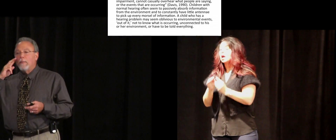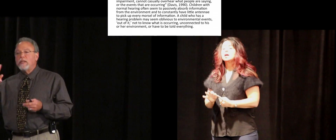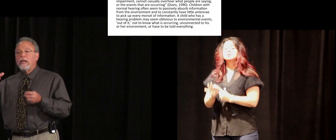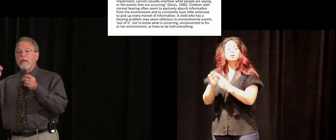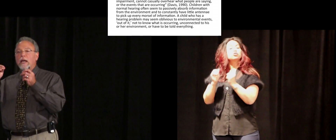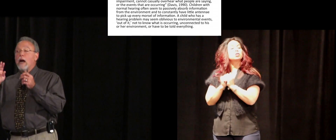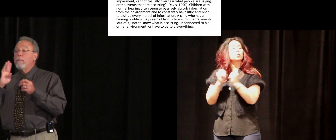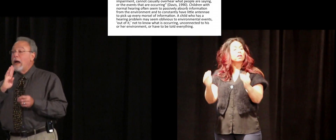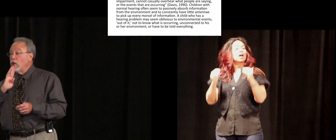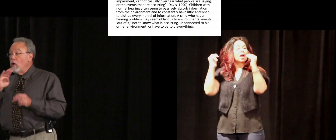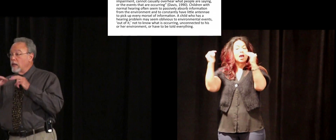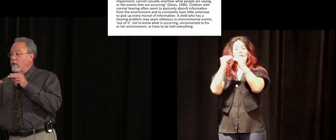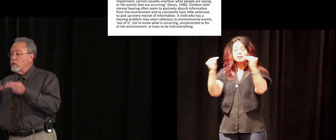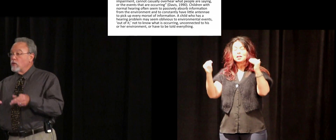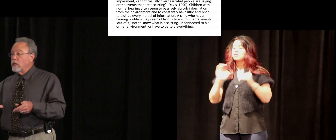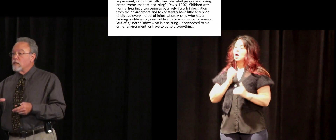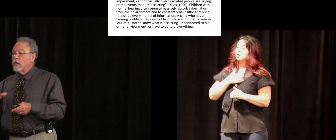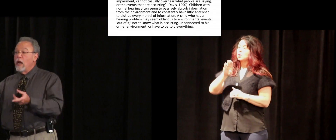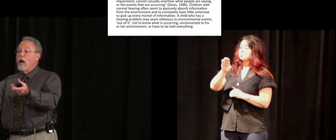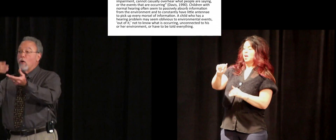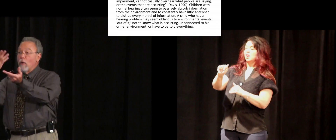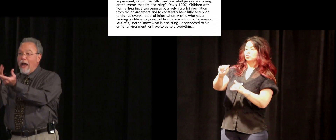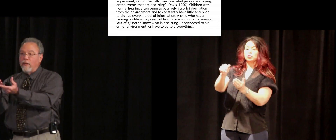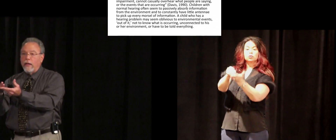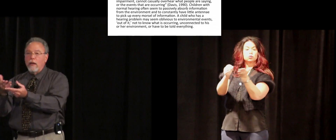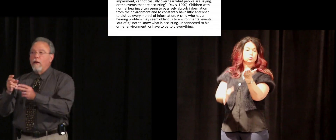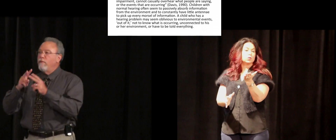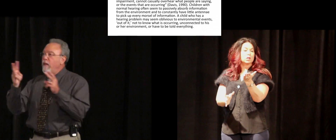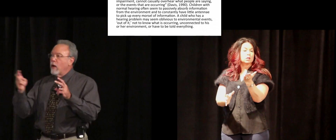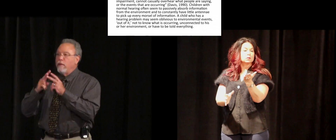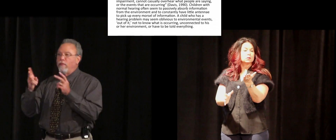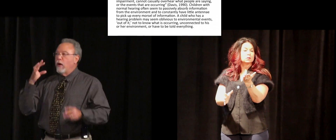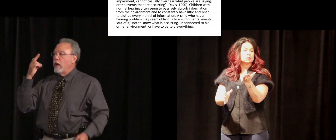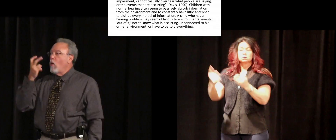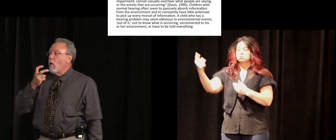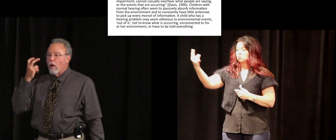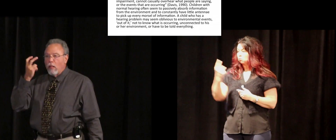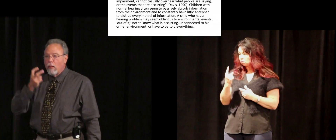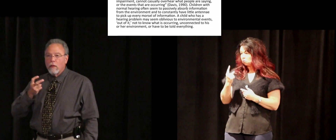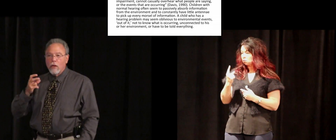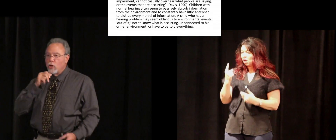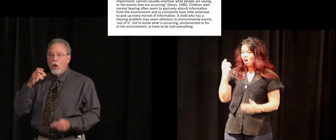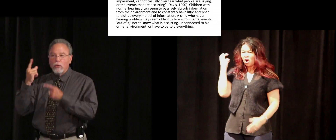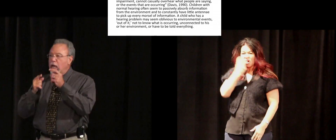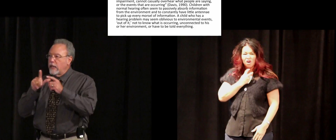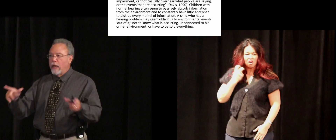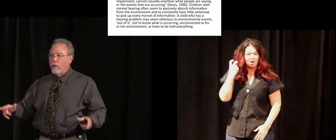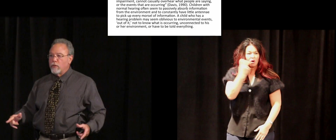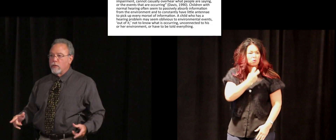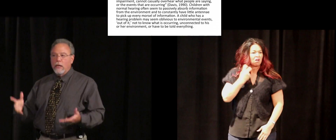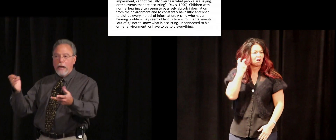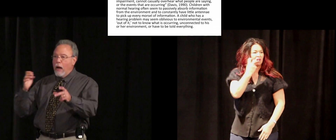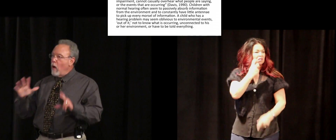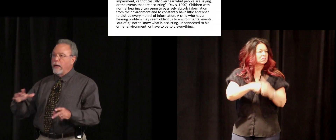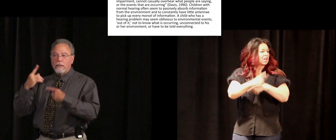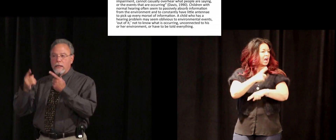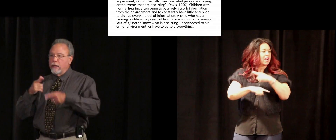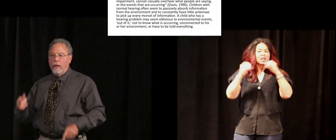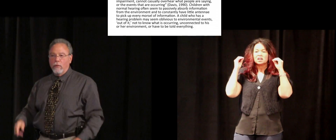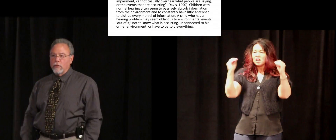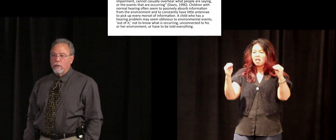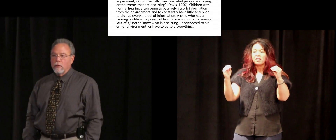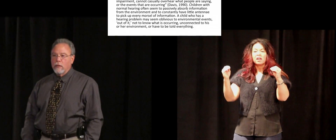you did, and you will be criticized for it when your kid comes home for Thanksgiving break or whatever, but whatever you did, You got